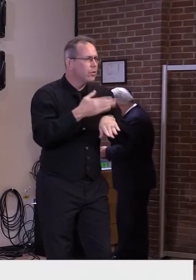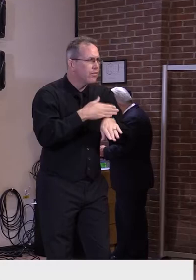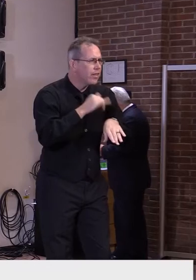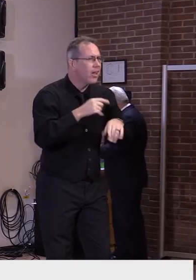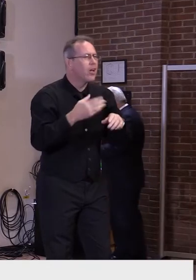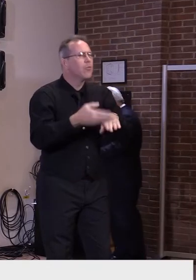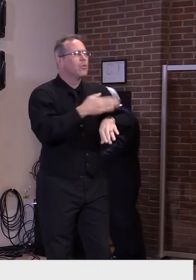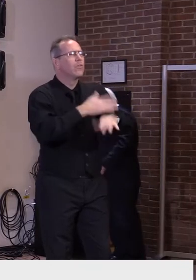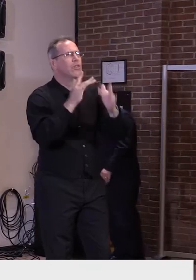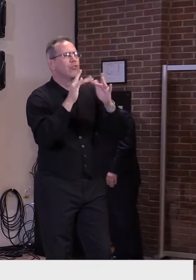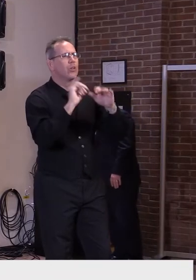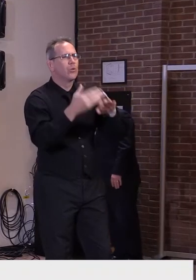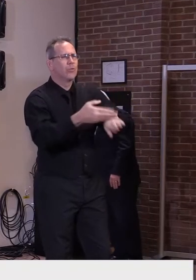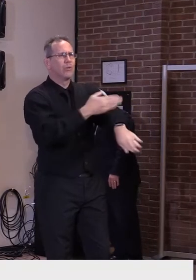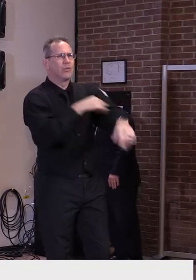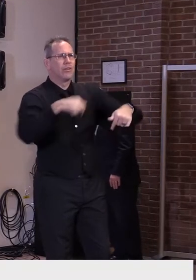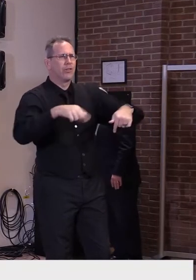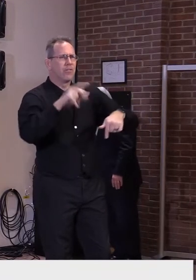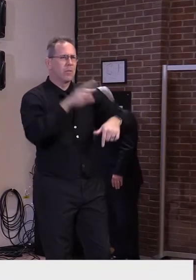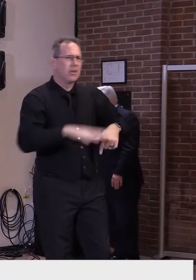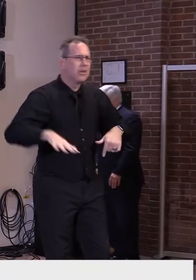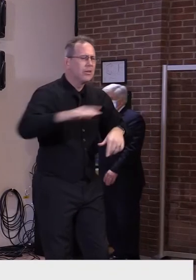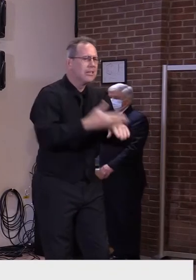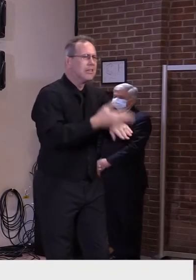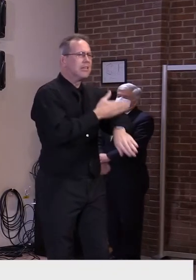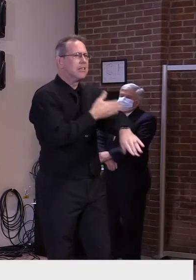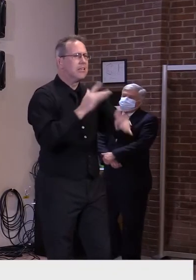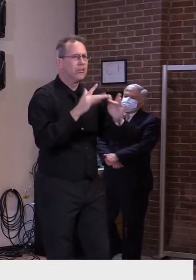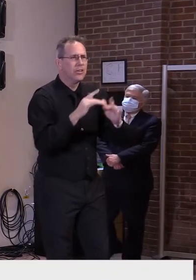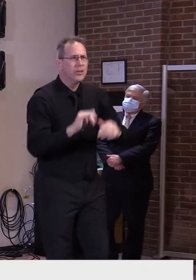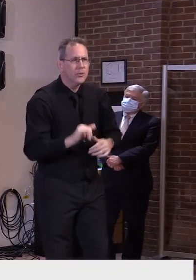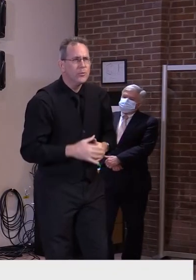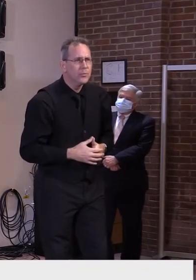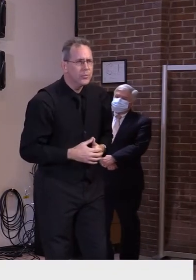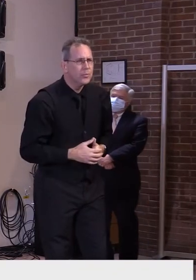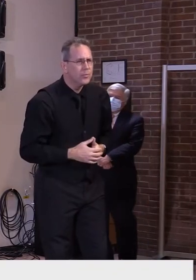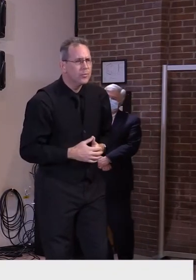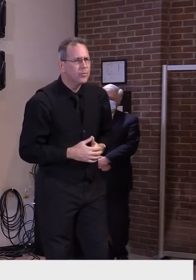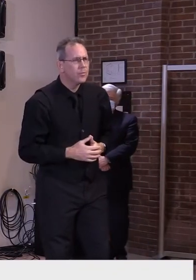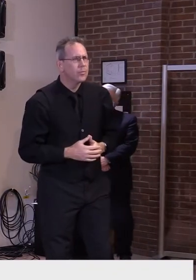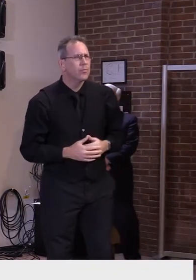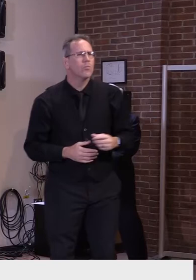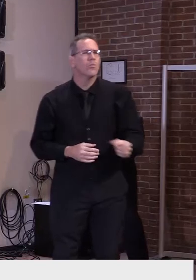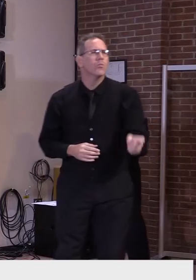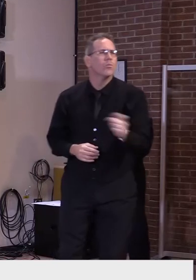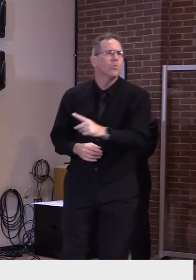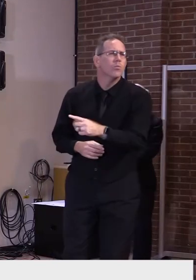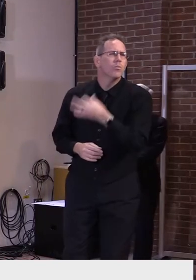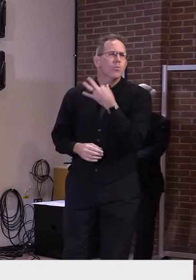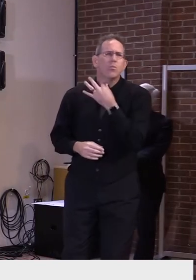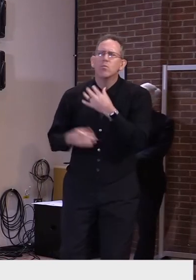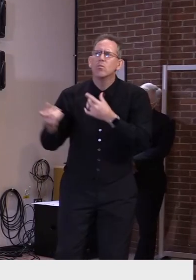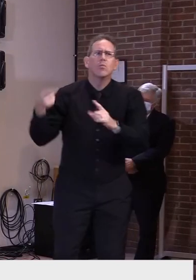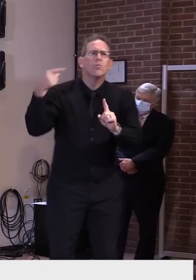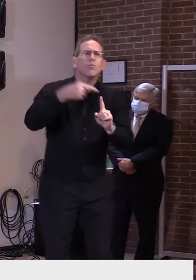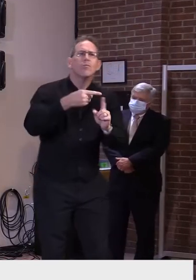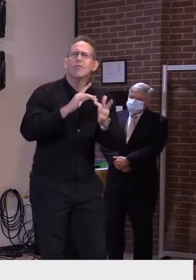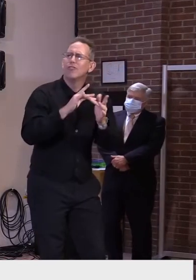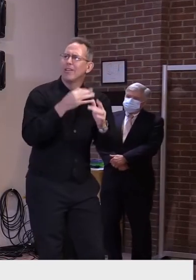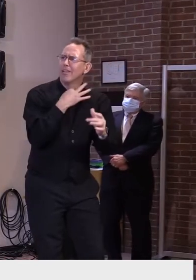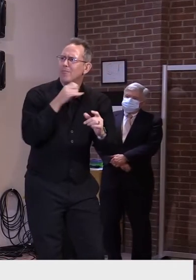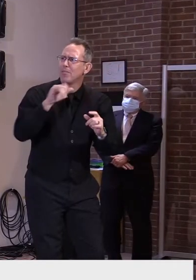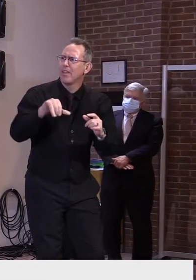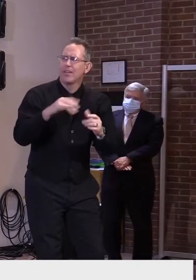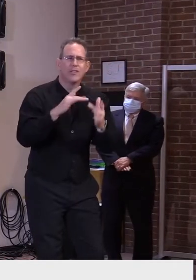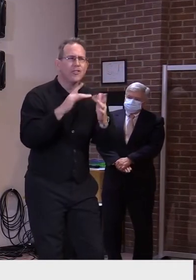What's your feeling on the progress with the broadband effort so far? Well, they're laying the groundwork. I think the broadband